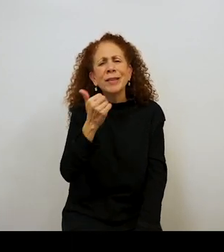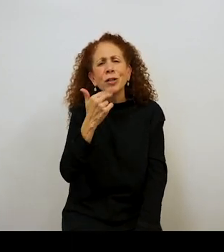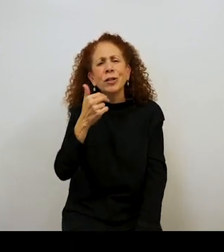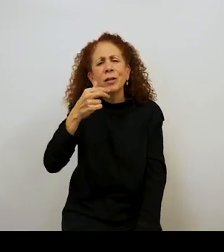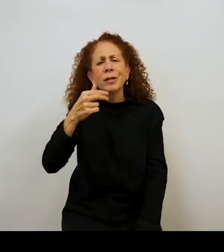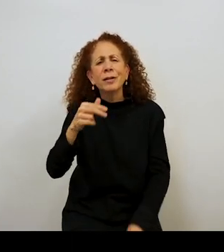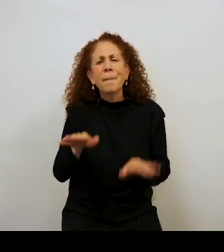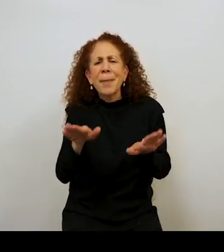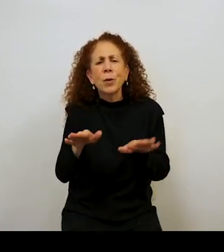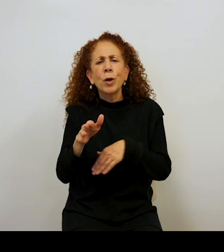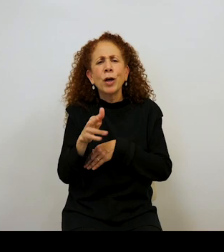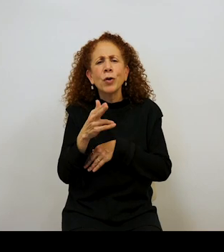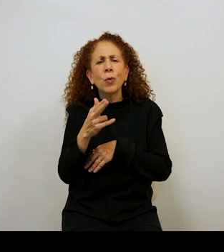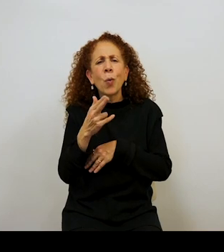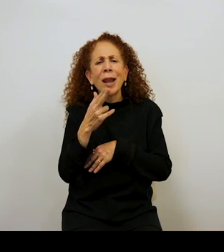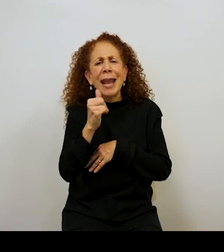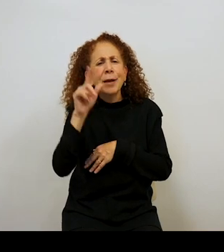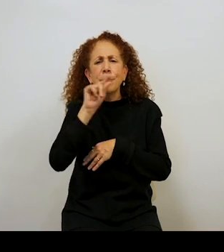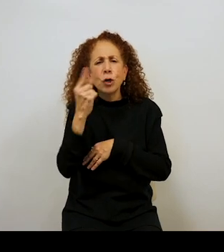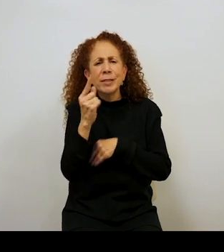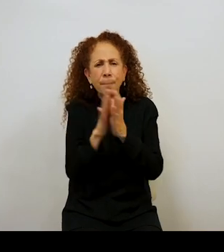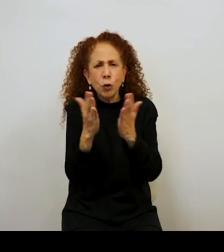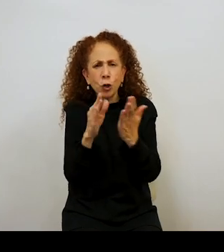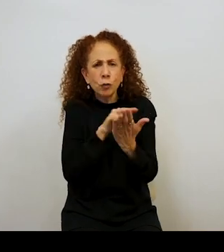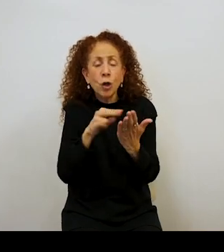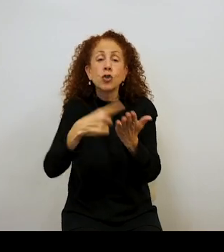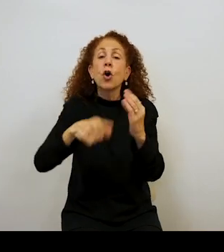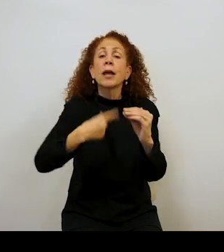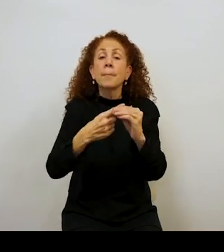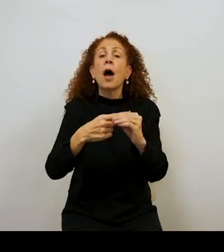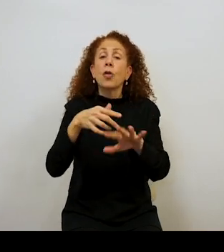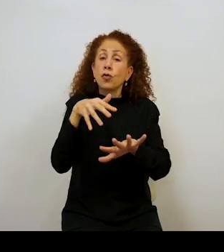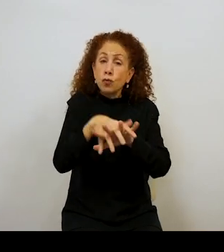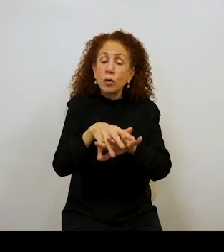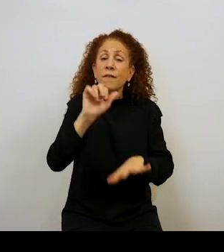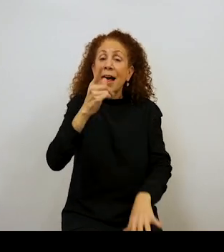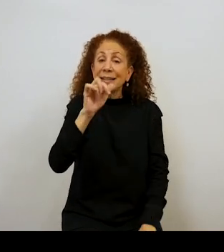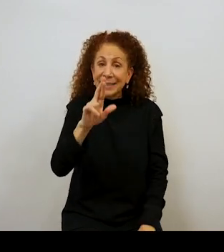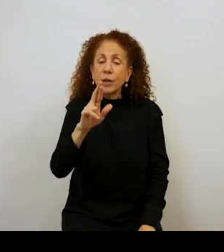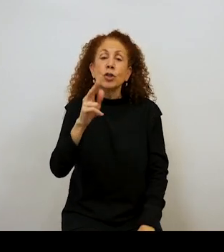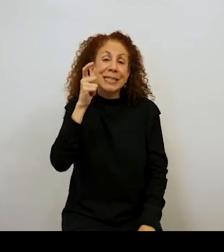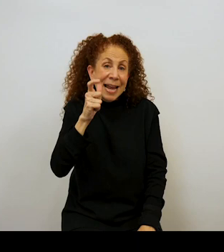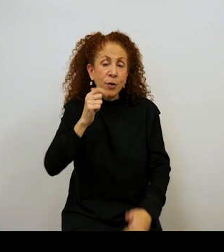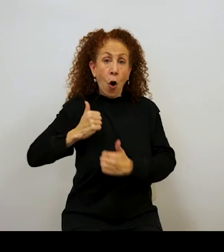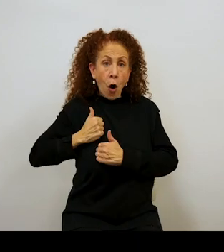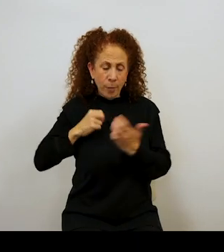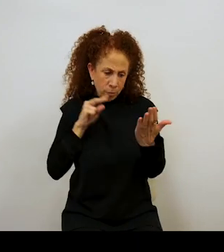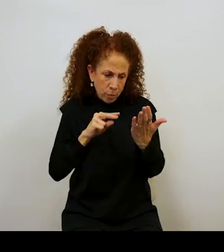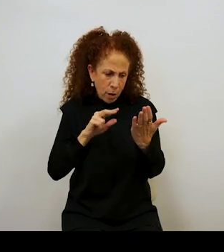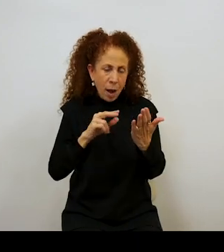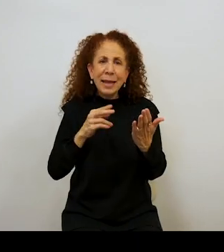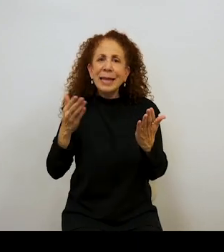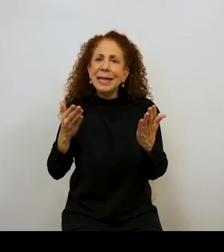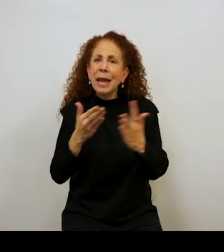sort of ladybird books, Alexander the Great, and looking at the route of Alexander's navies and armies and realizing, oh, he came through